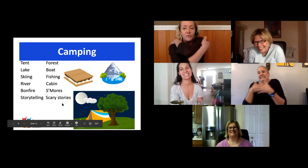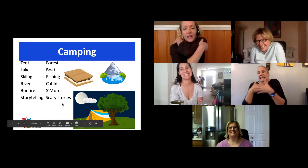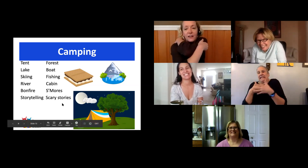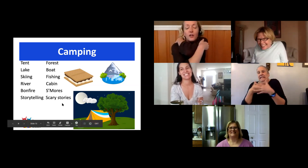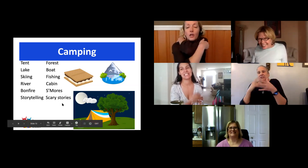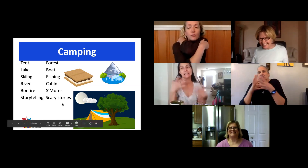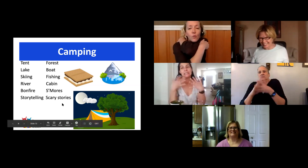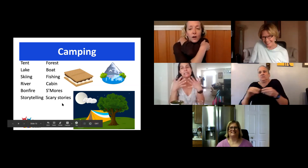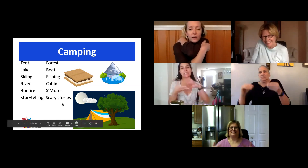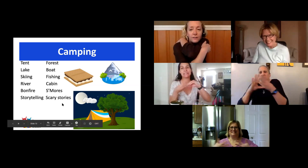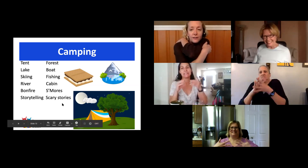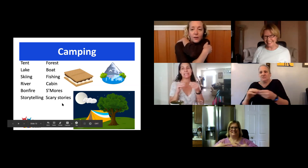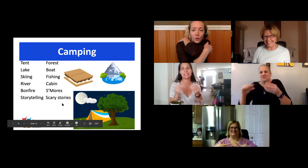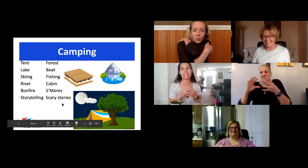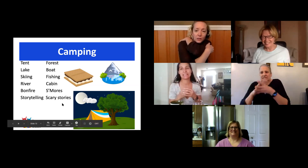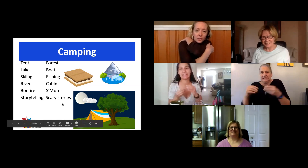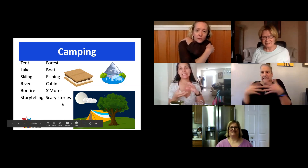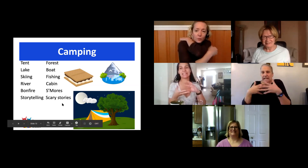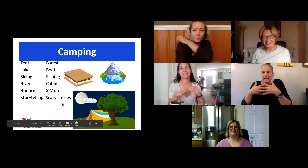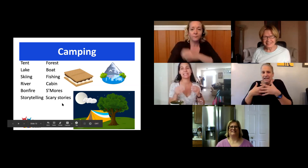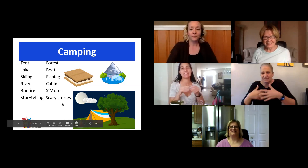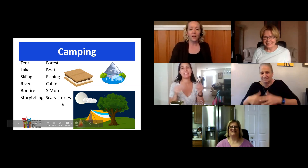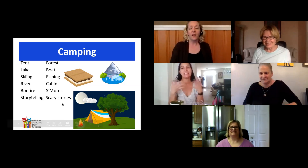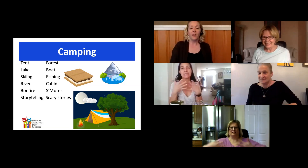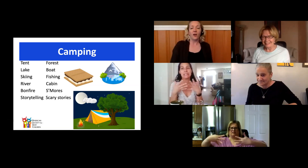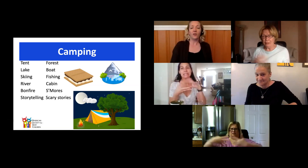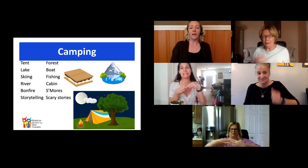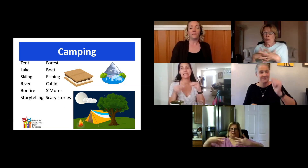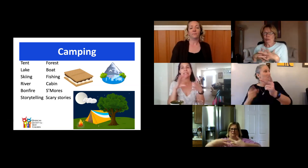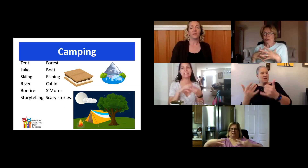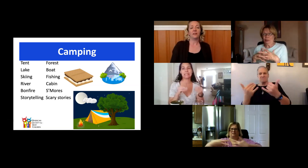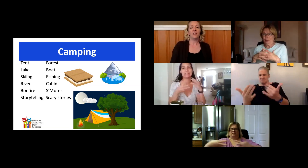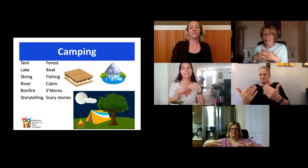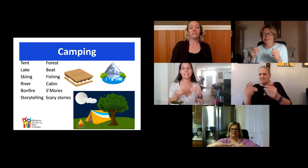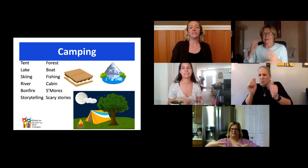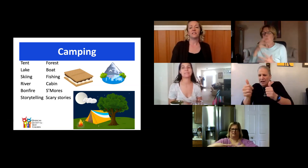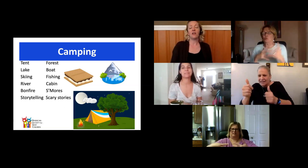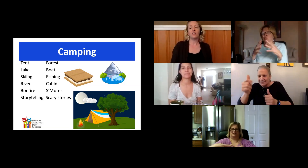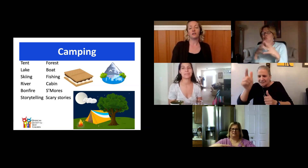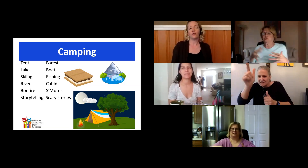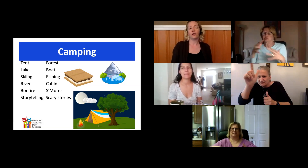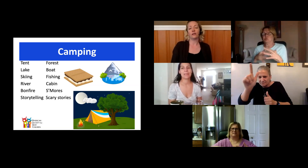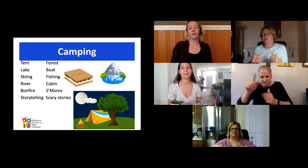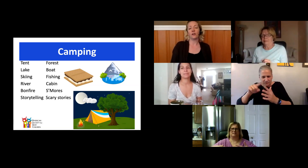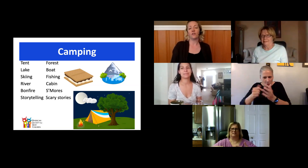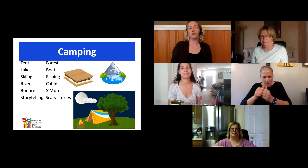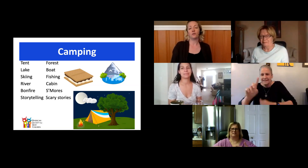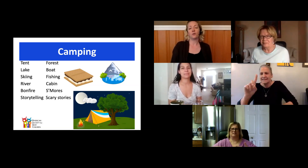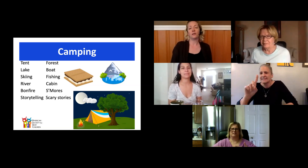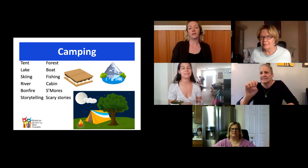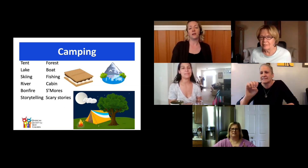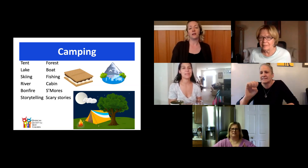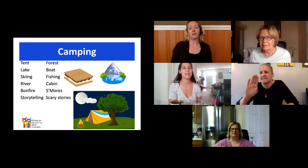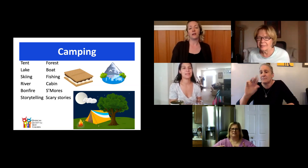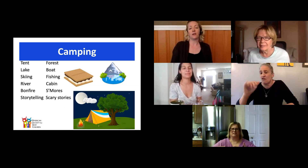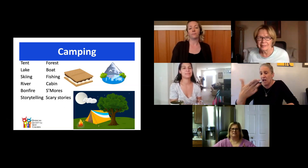one. Okay, next, scary stories. So we covered stories, then you add scary. Okay, so quick,